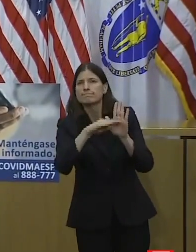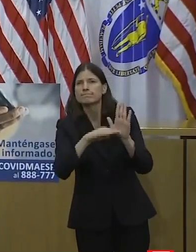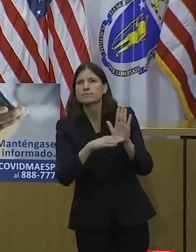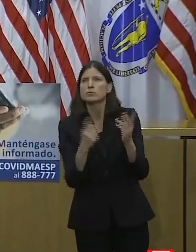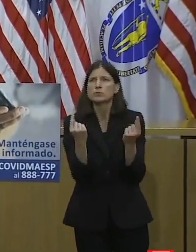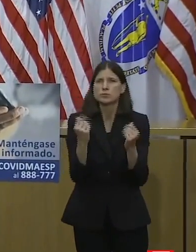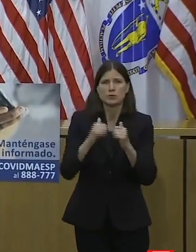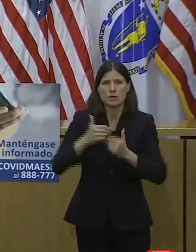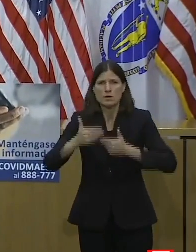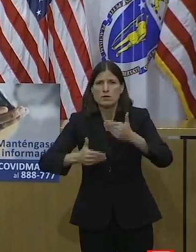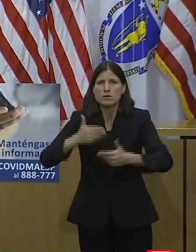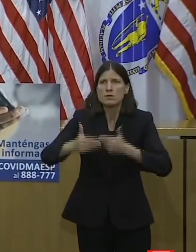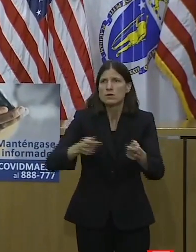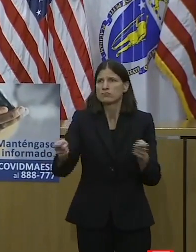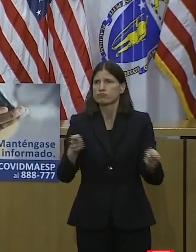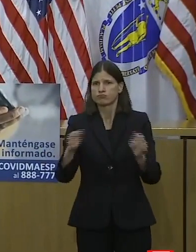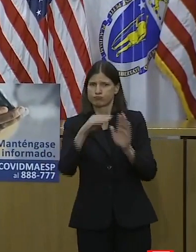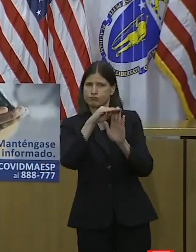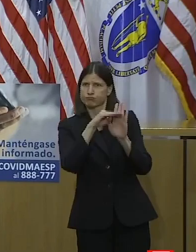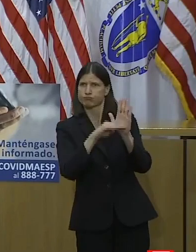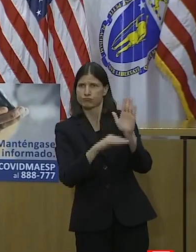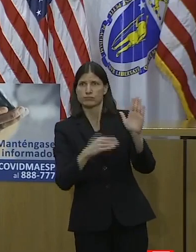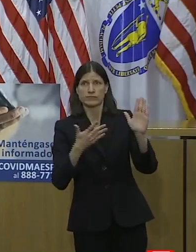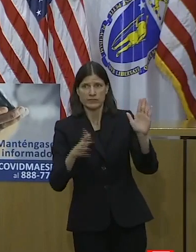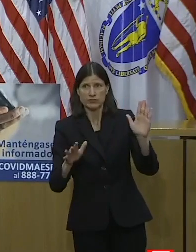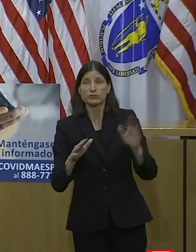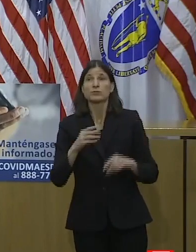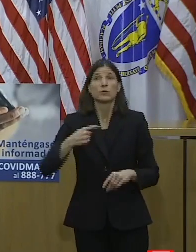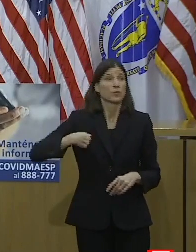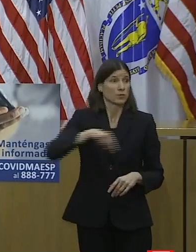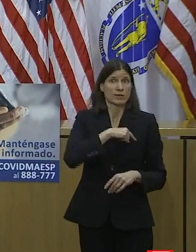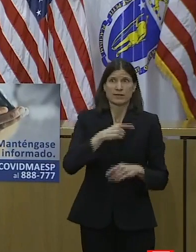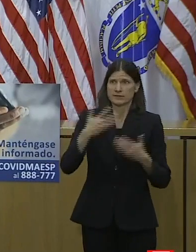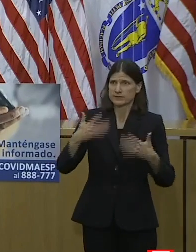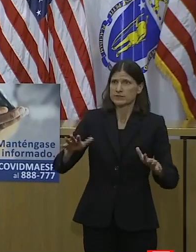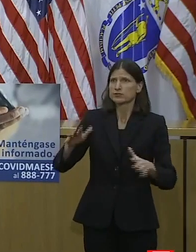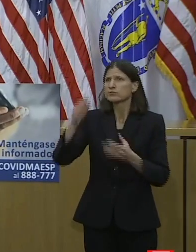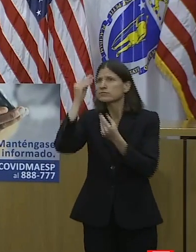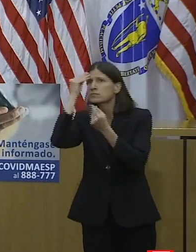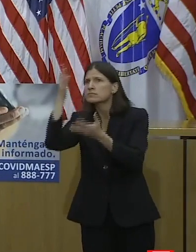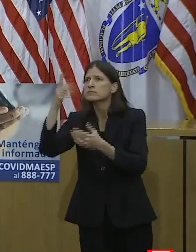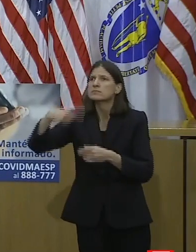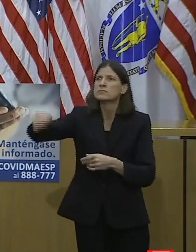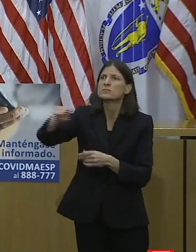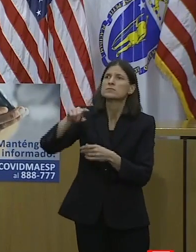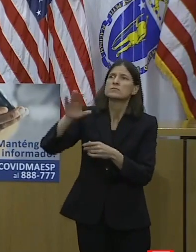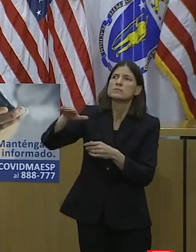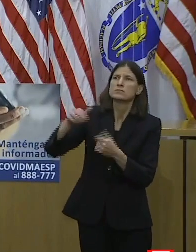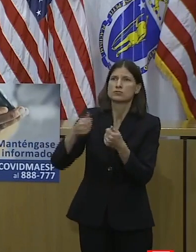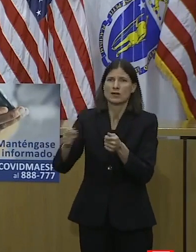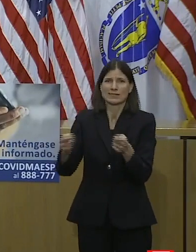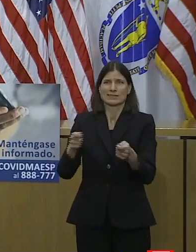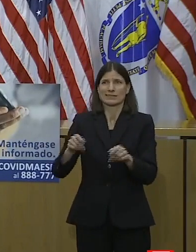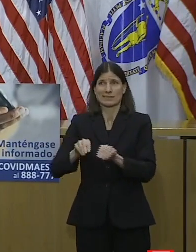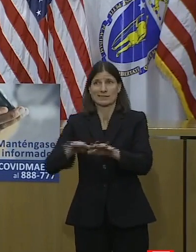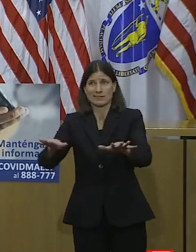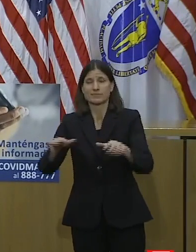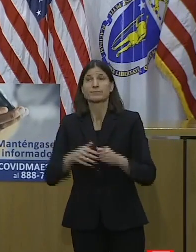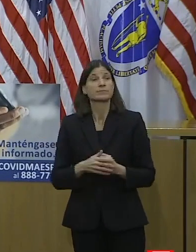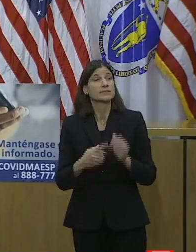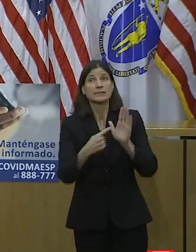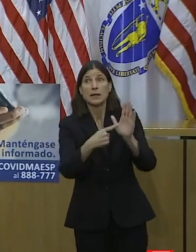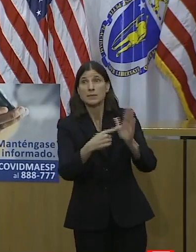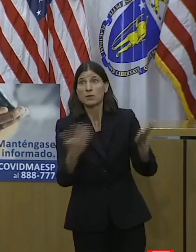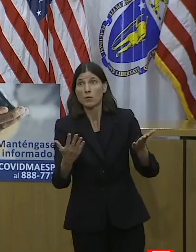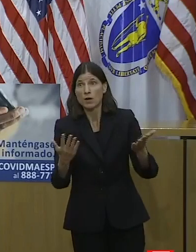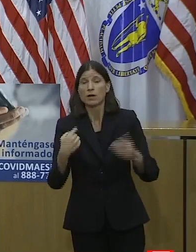public commentary to stop the spread, okay? And to do all we could with regard to social distancing, essential businesses, and all the rest.